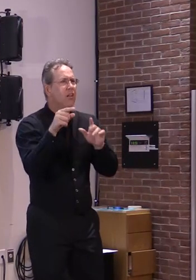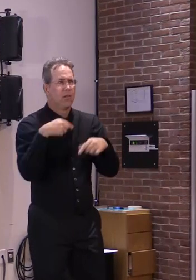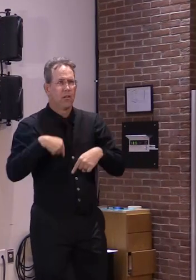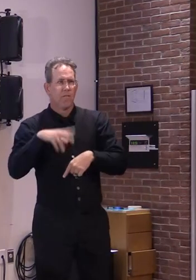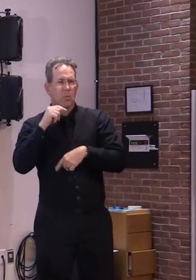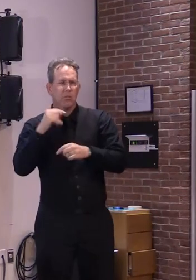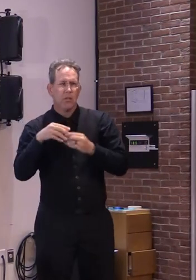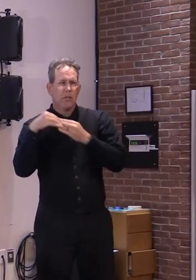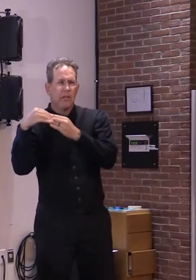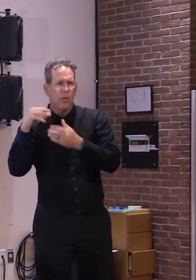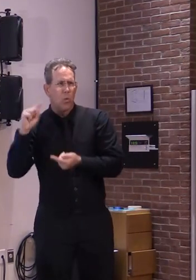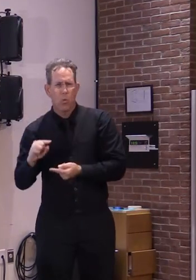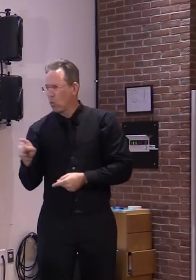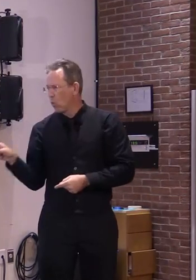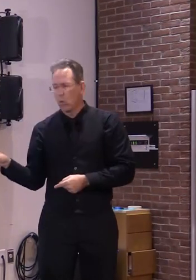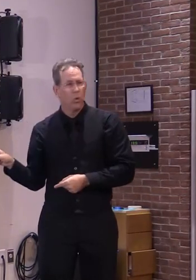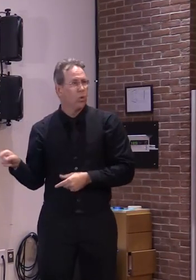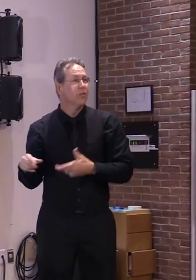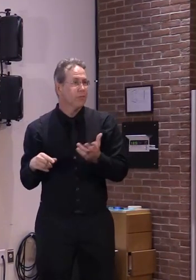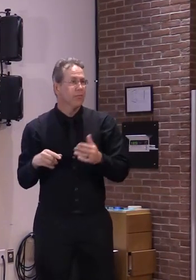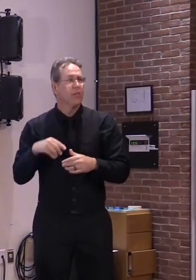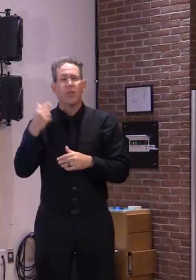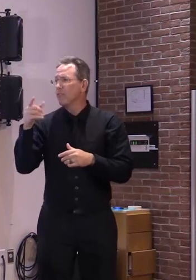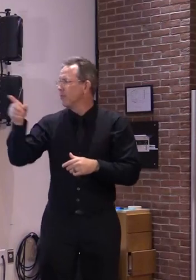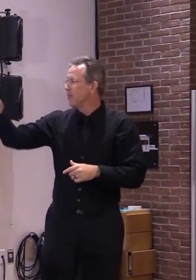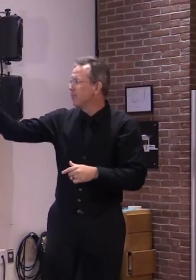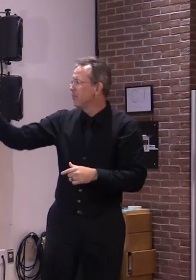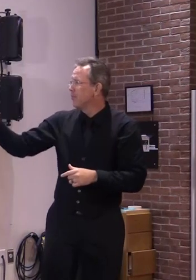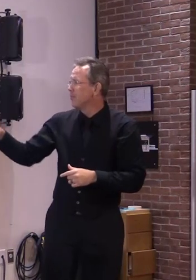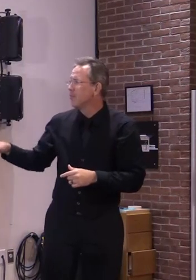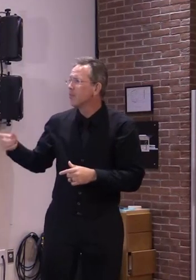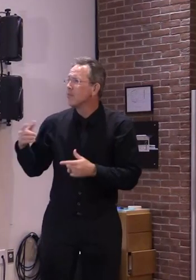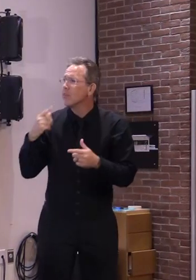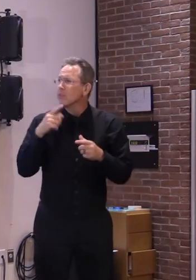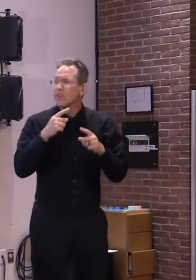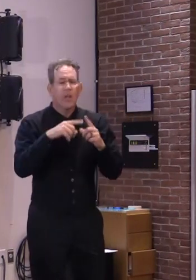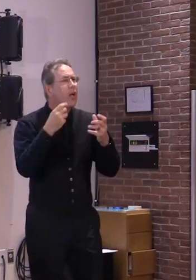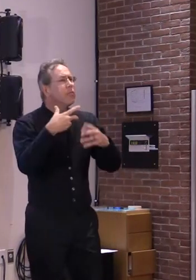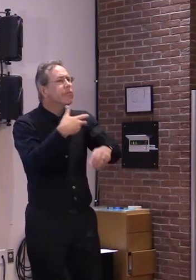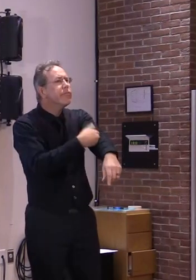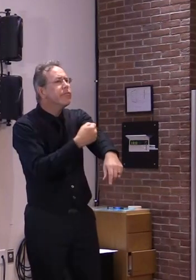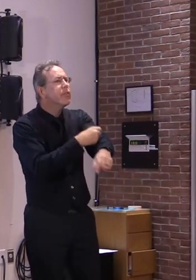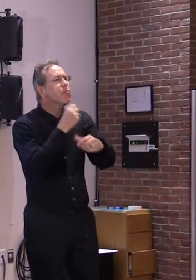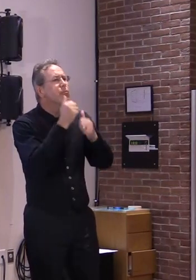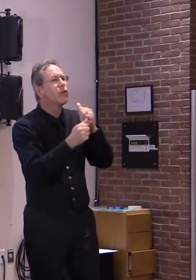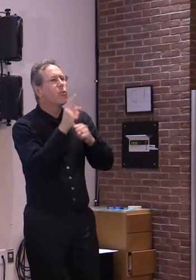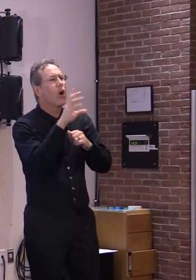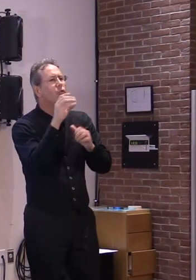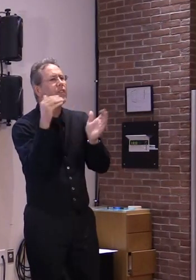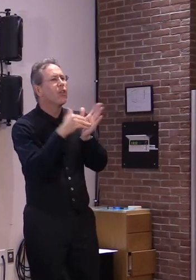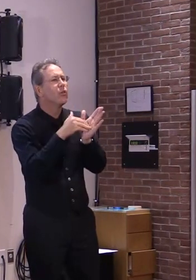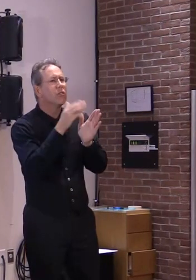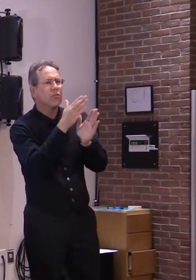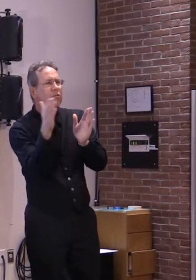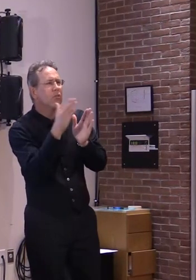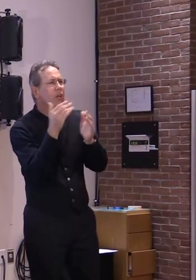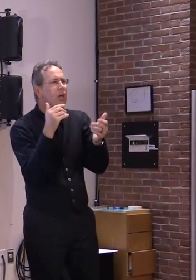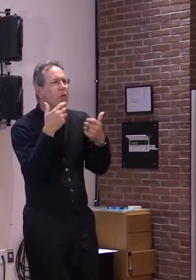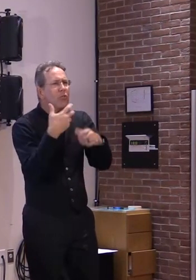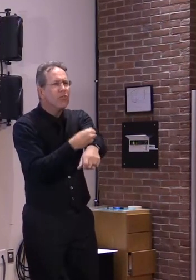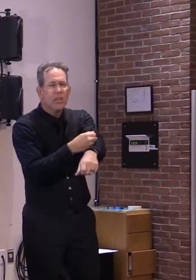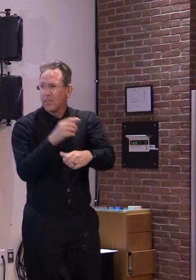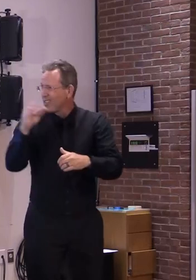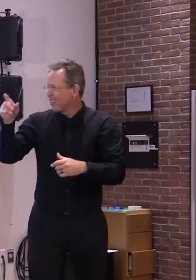ahead. Our case rates have also stayed low this week, as we have seen 19 straight days of new daily